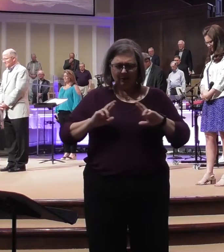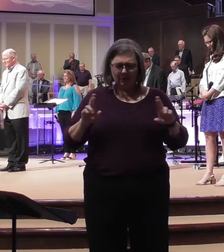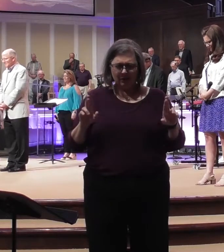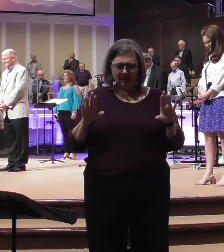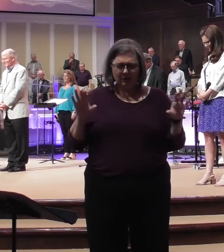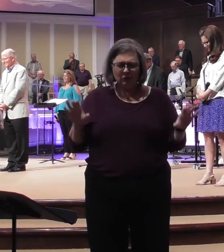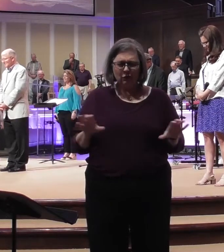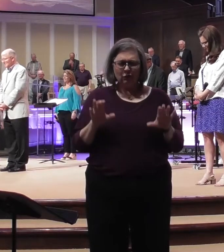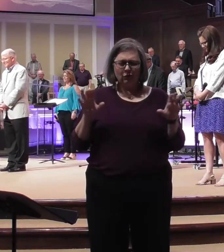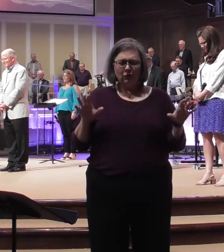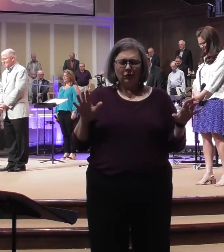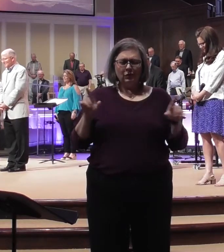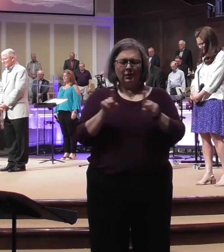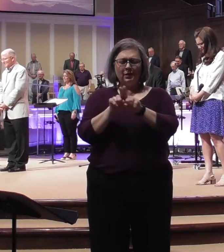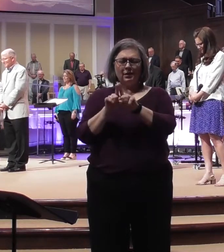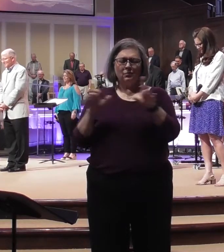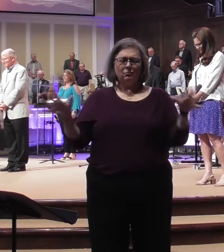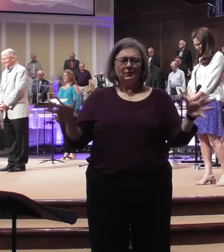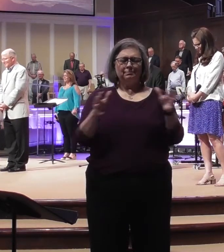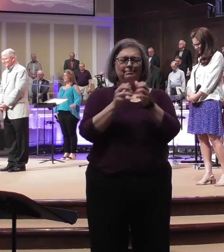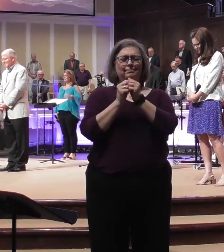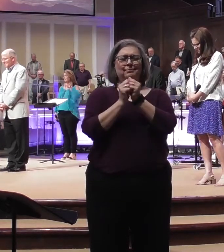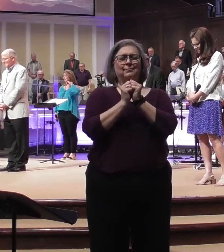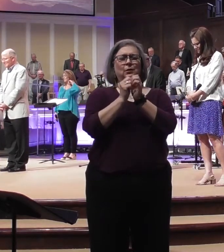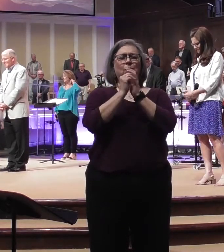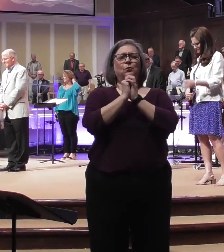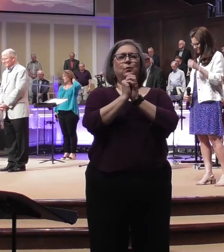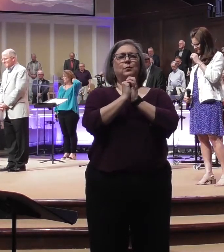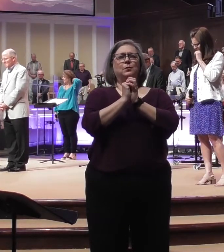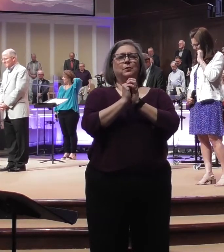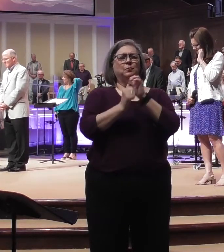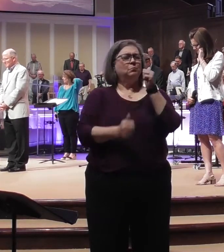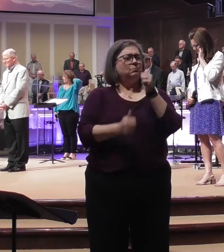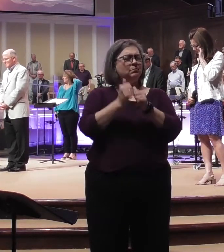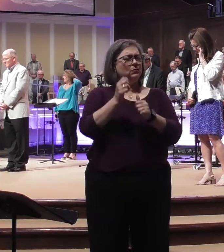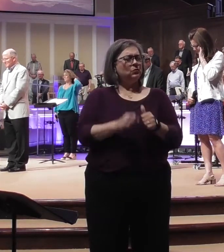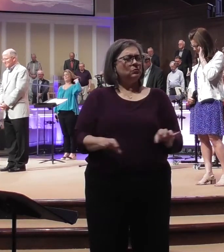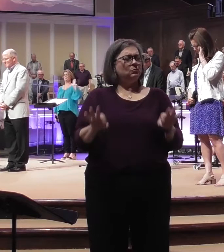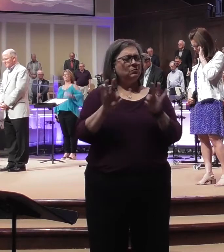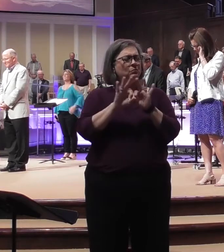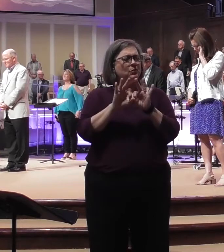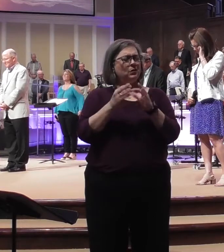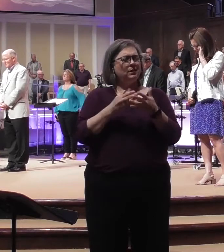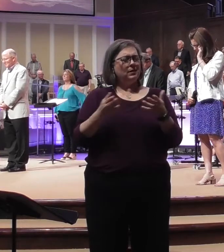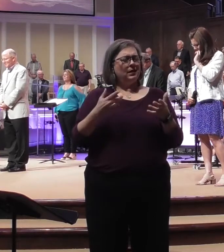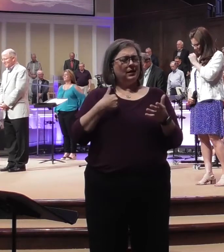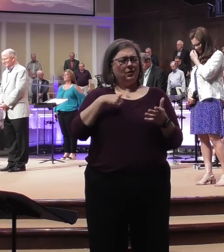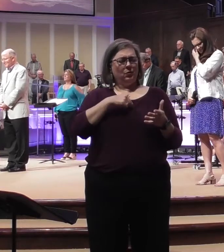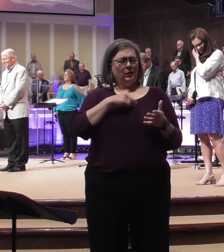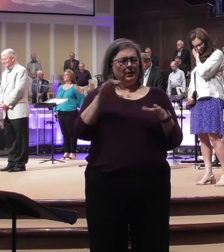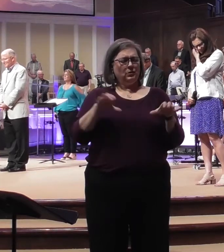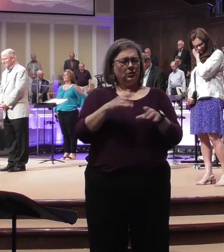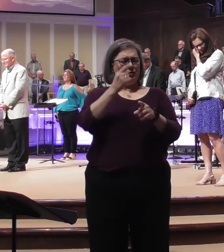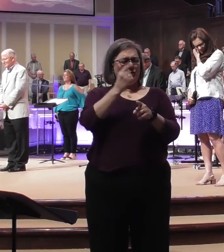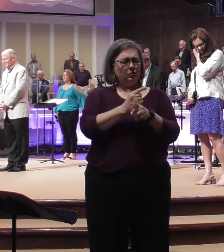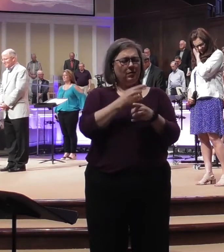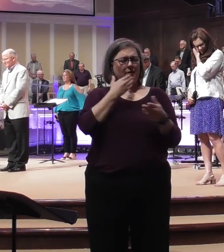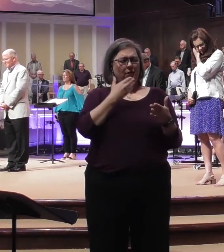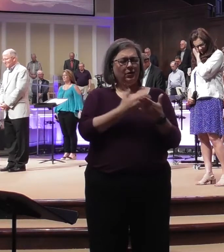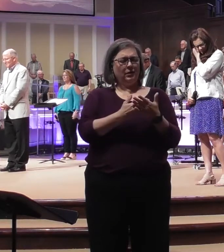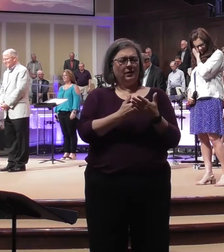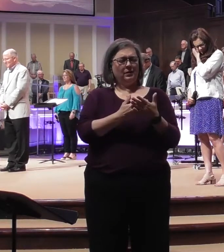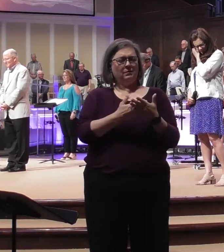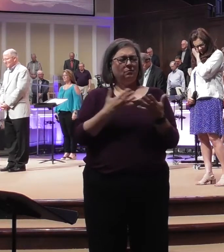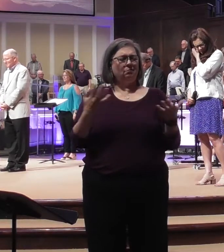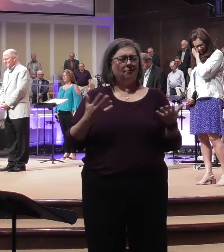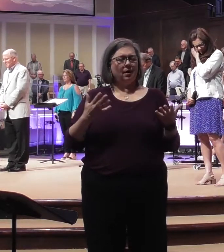gather in worship. One of those critical things that it's right and good that we do is to come into this place